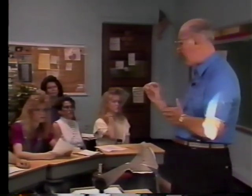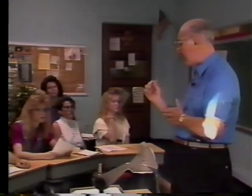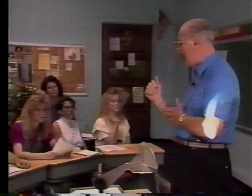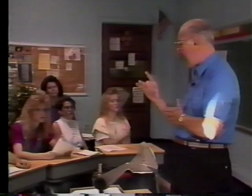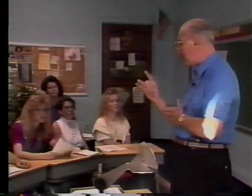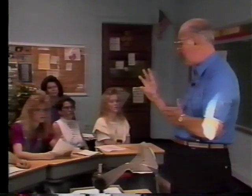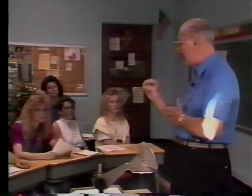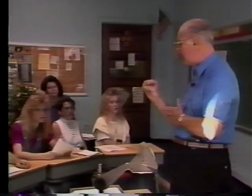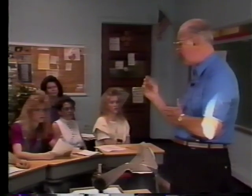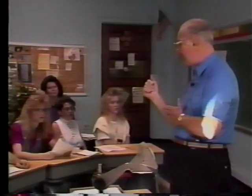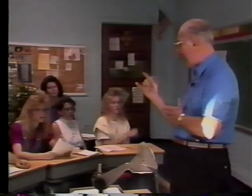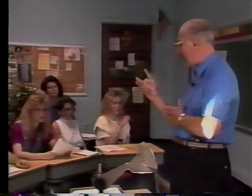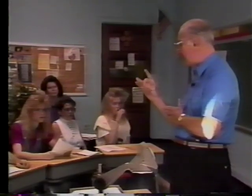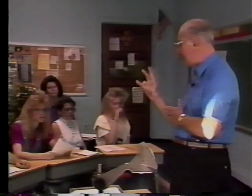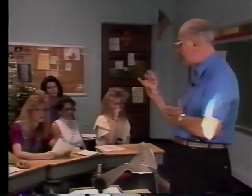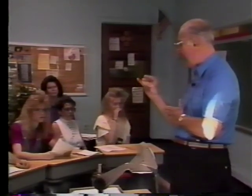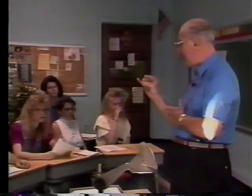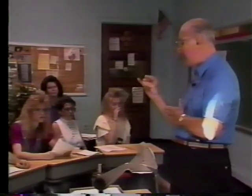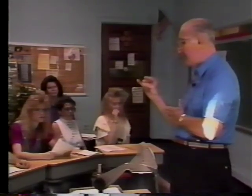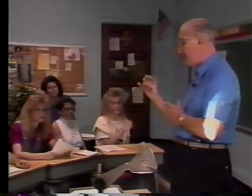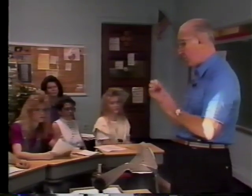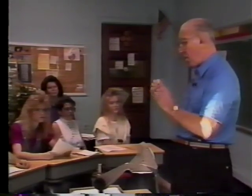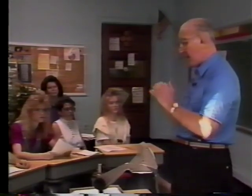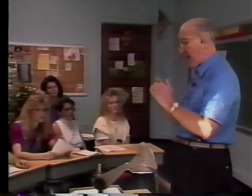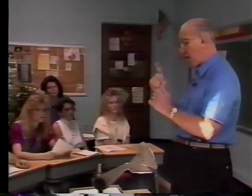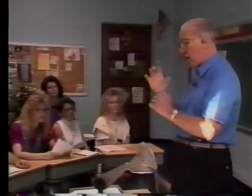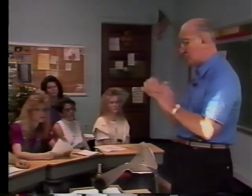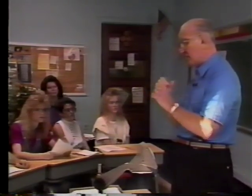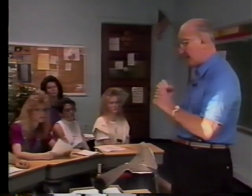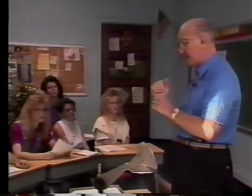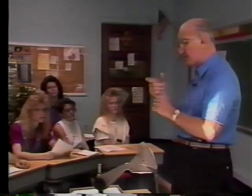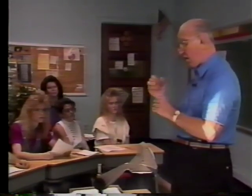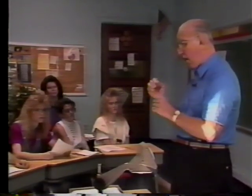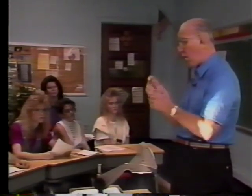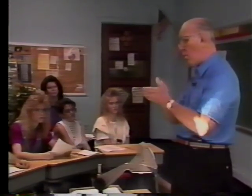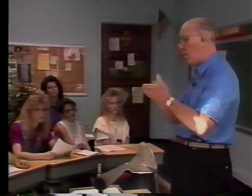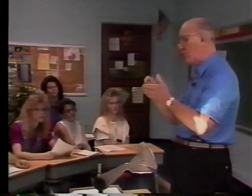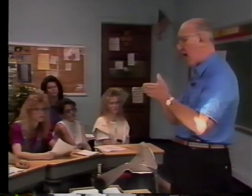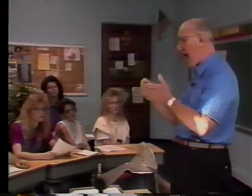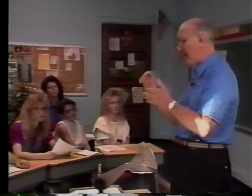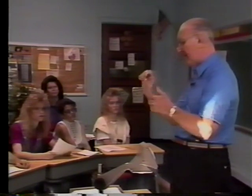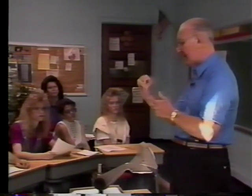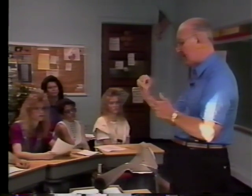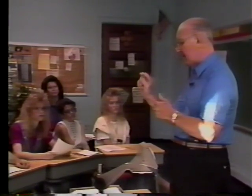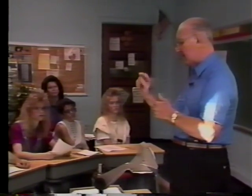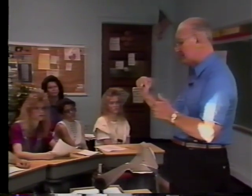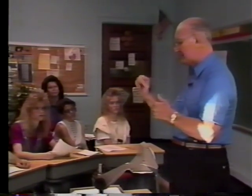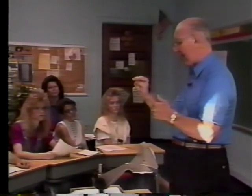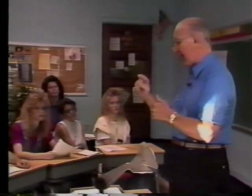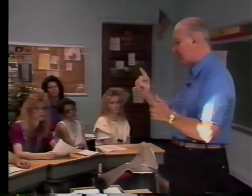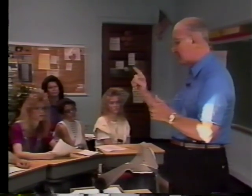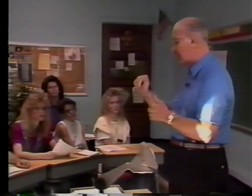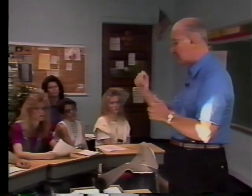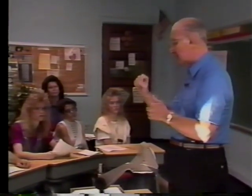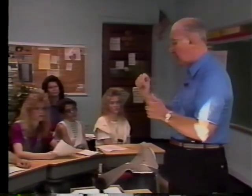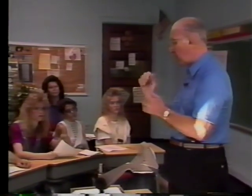1850, 1860, 1870, then 100 years ago, were writing stanzas